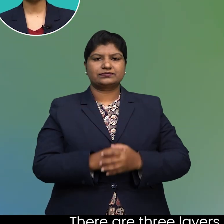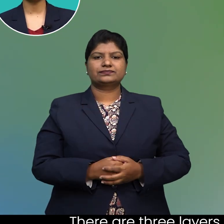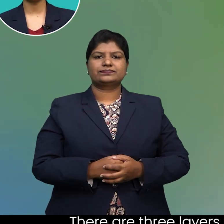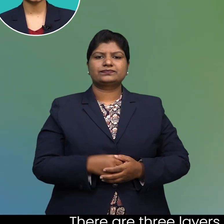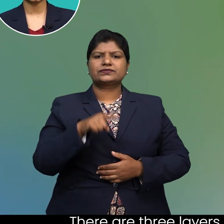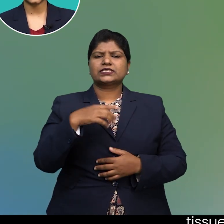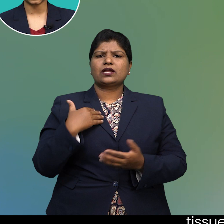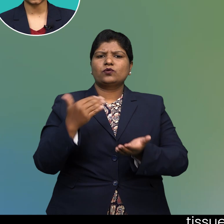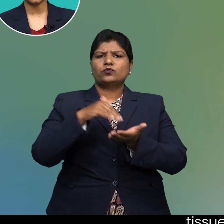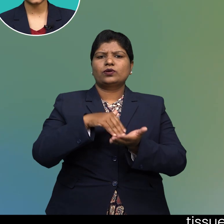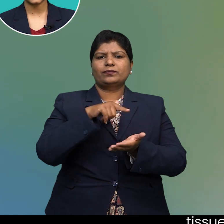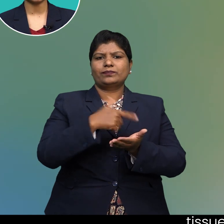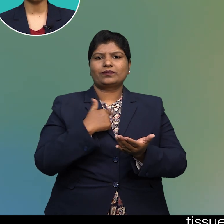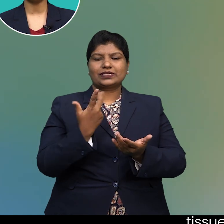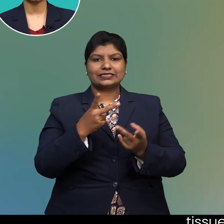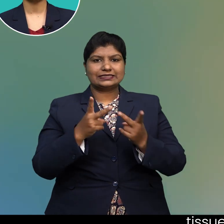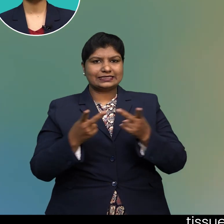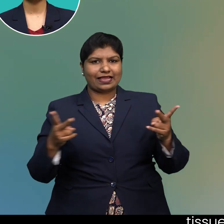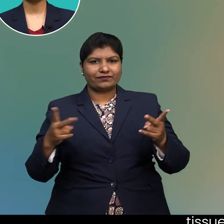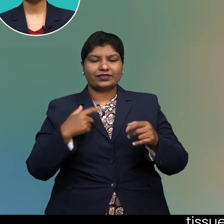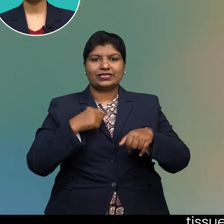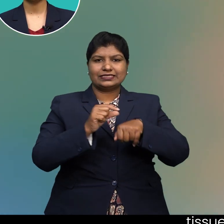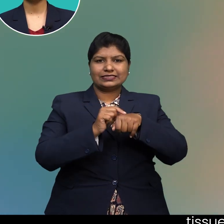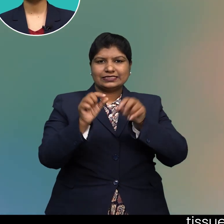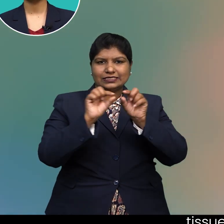to poriferans.